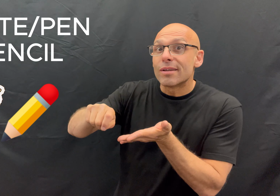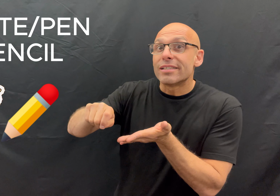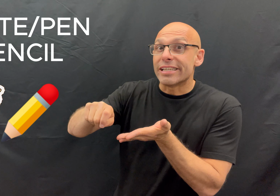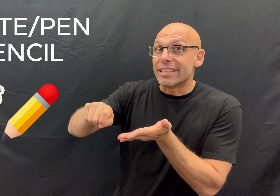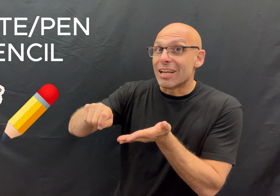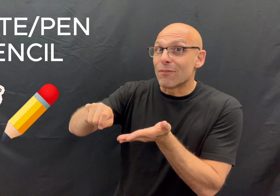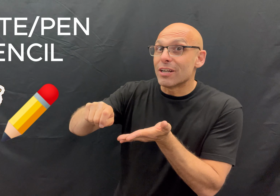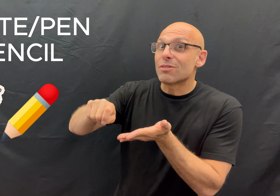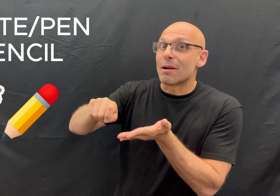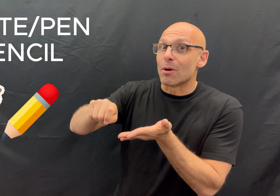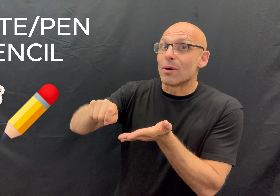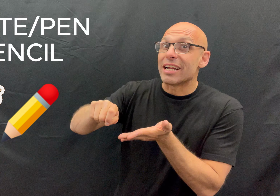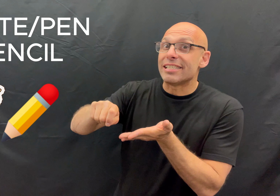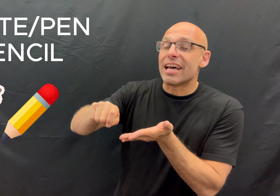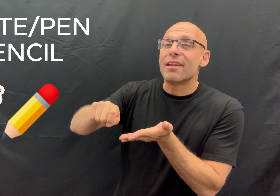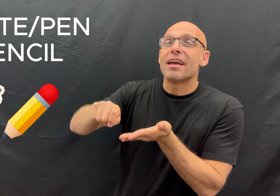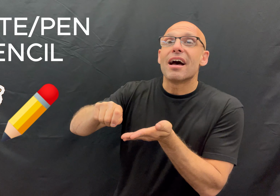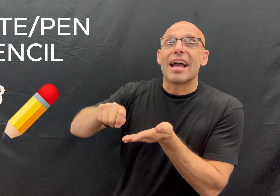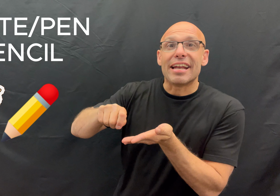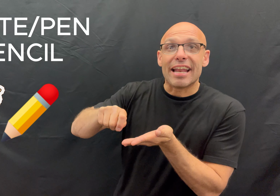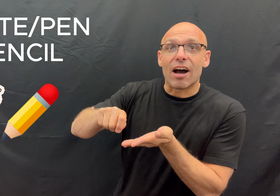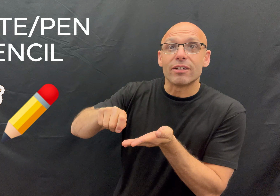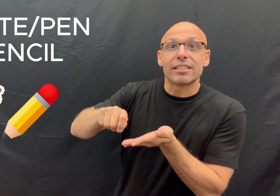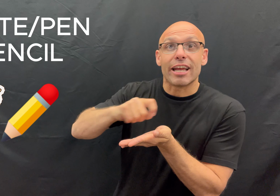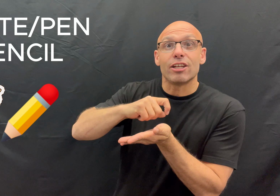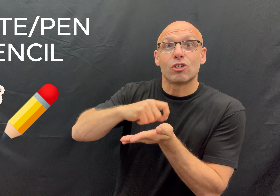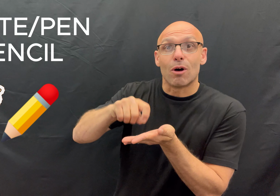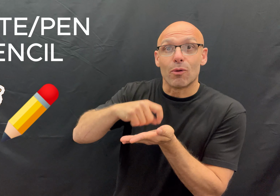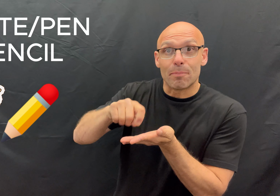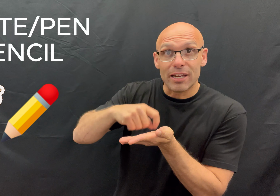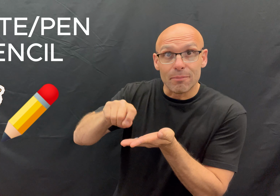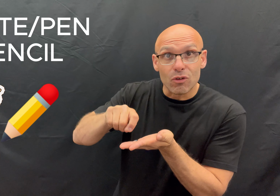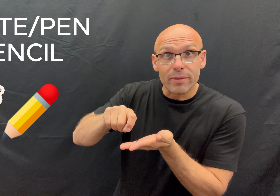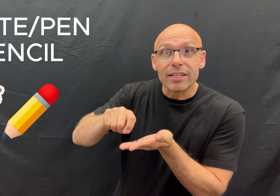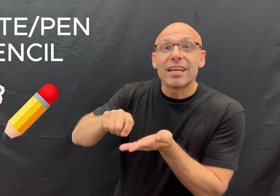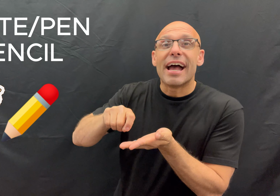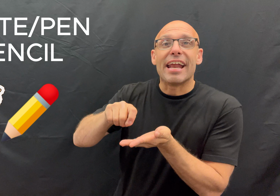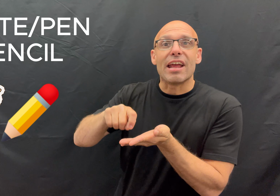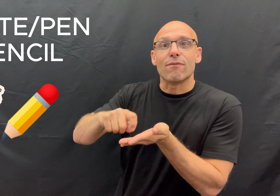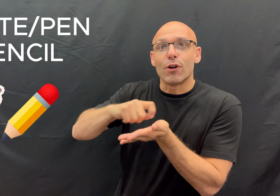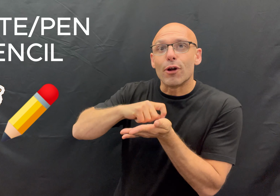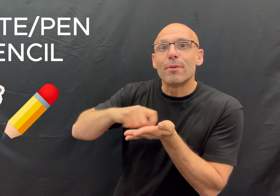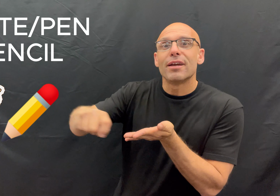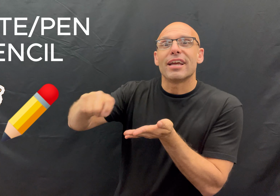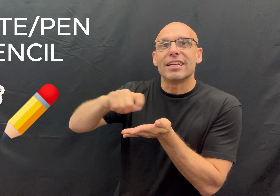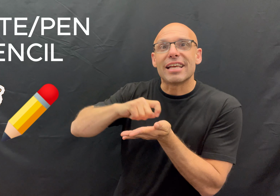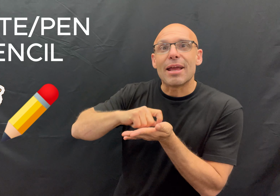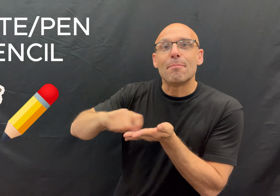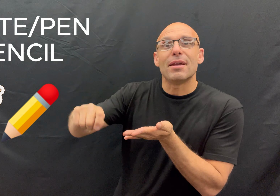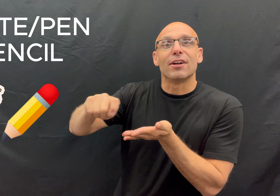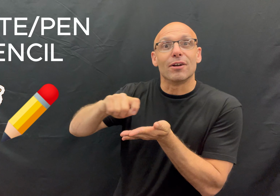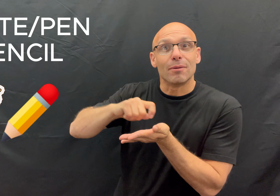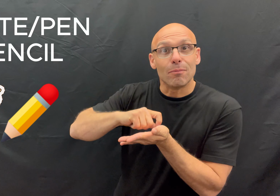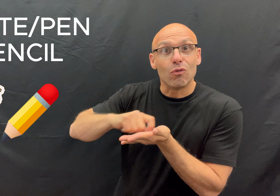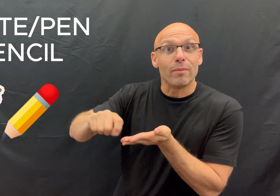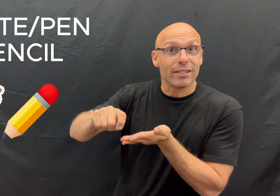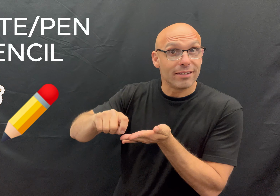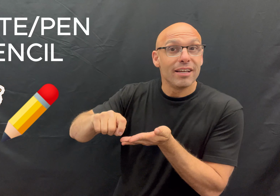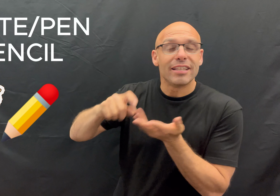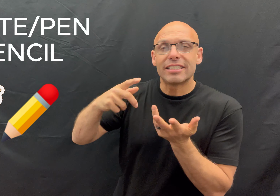See the difference? Remember what I said? A noun is a small repeated movement and a verb is a bigger movement. This time